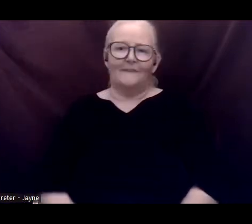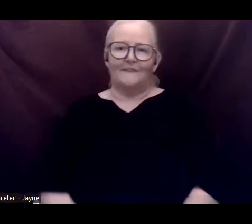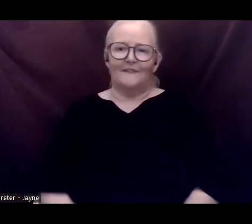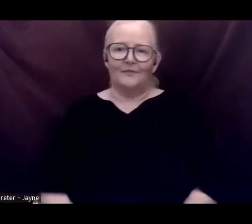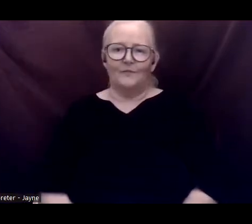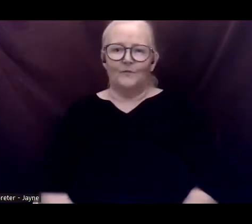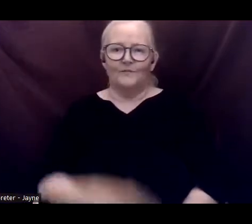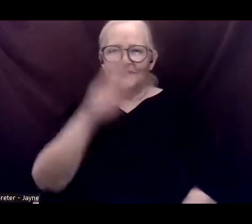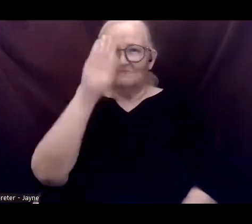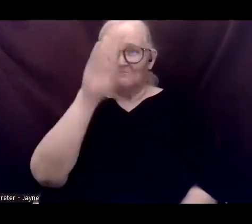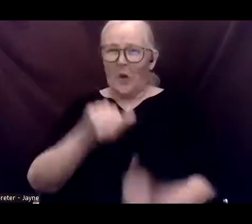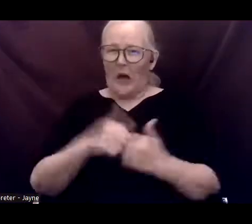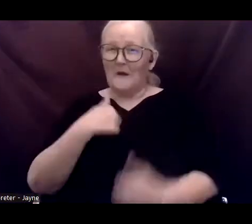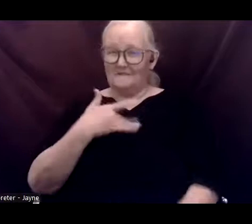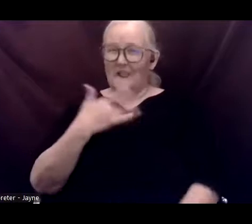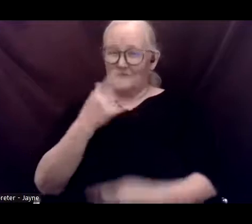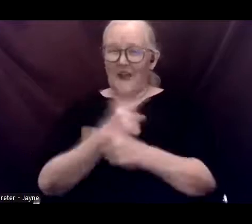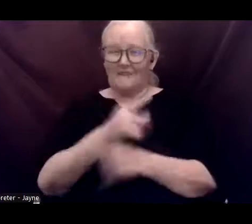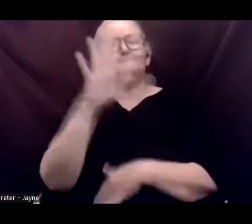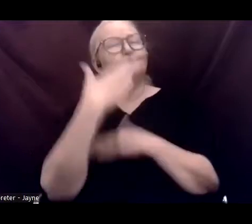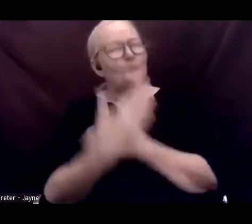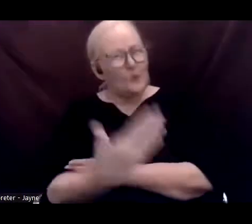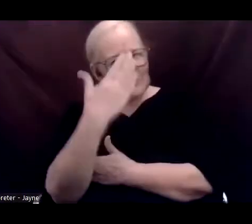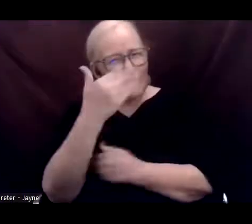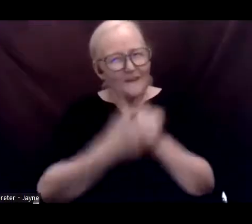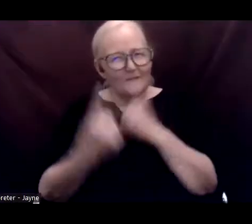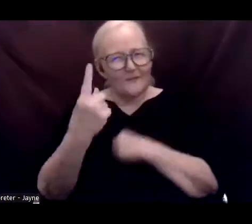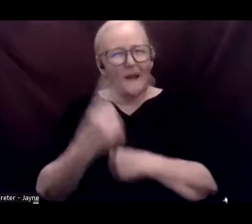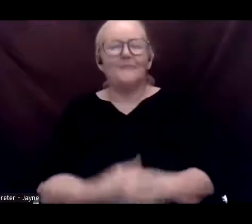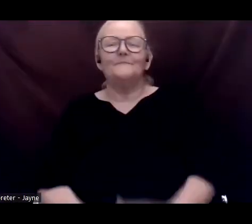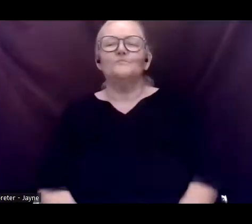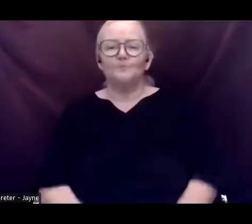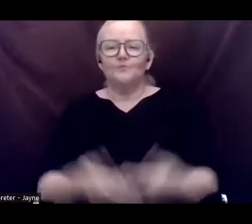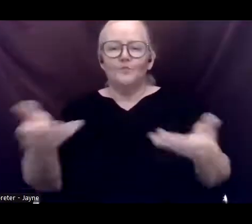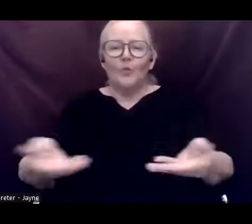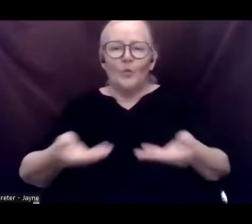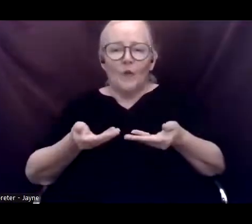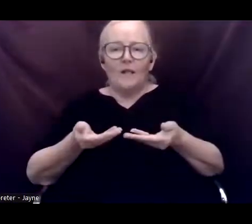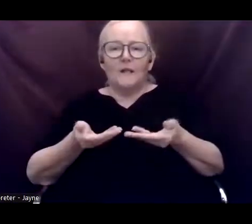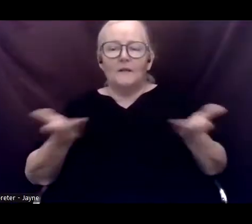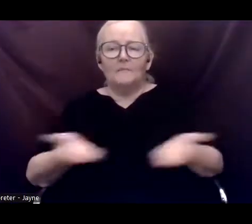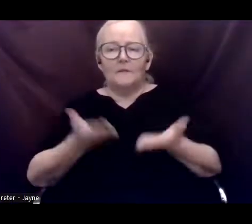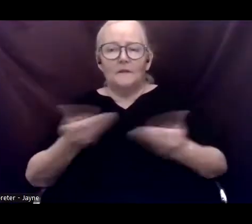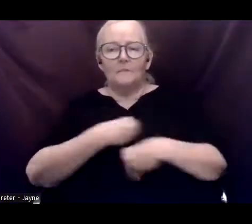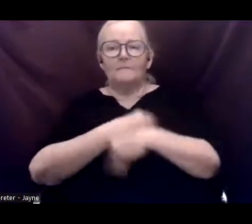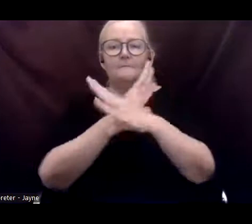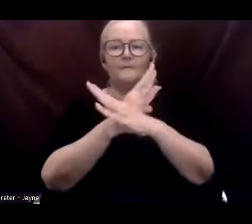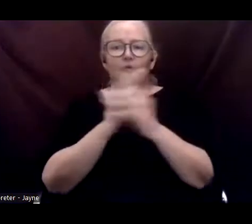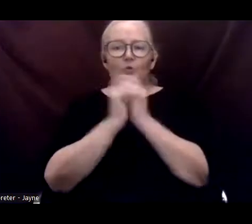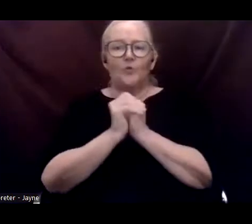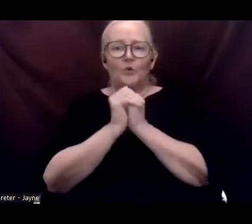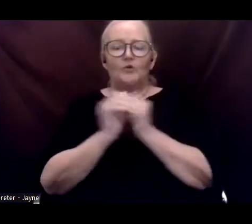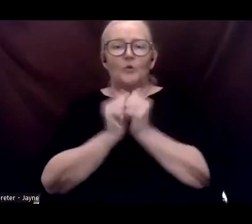You know the feeling. Good morning, everyone, and welcome to virtual worship with the